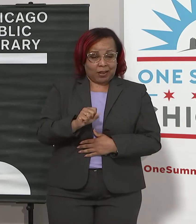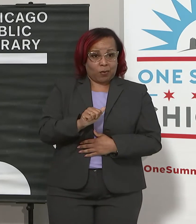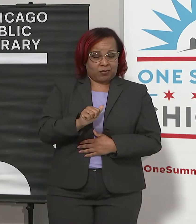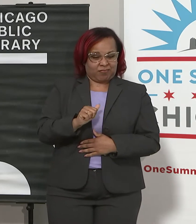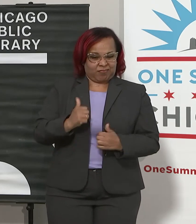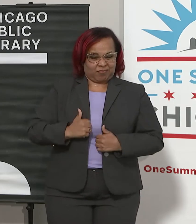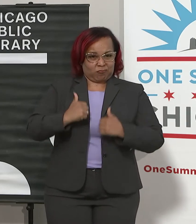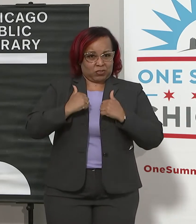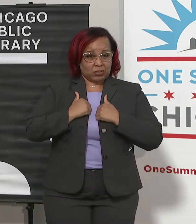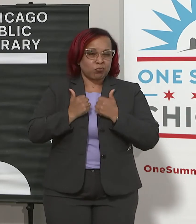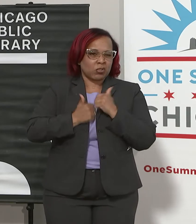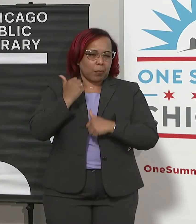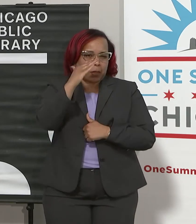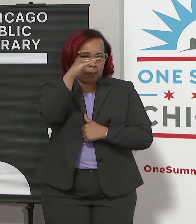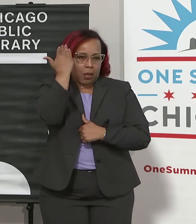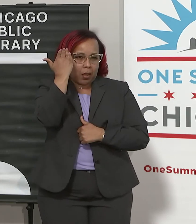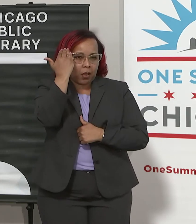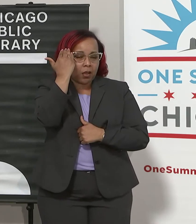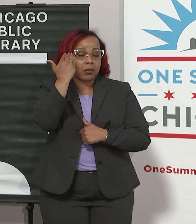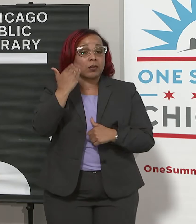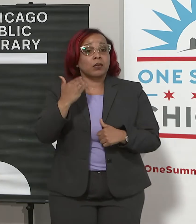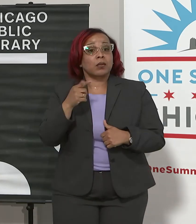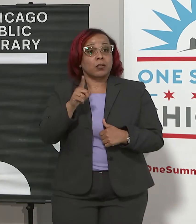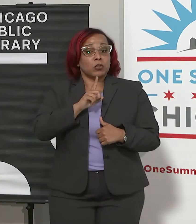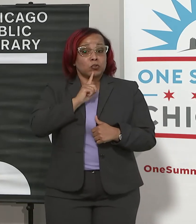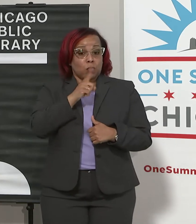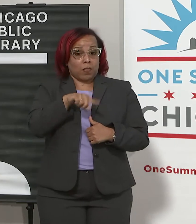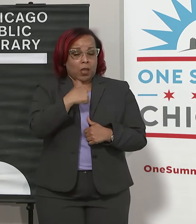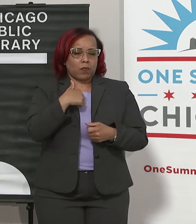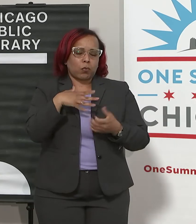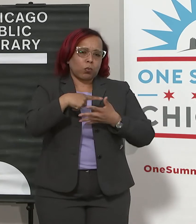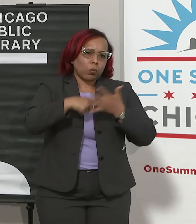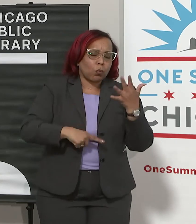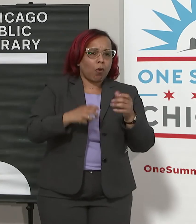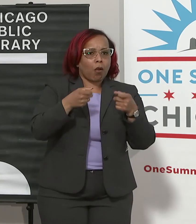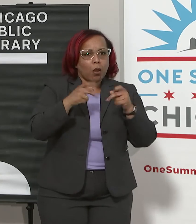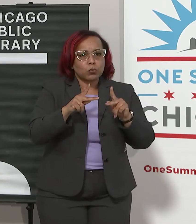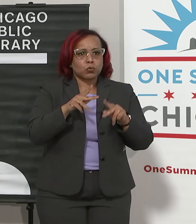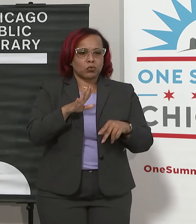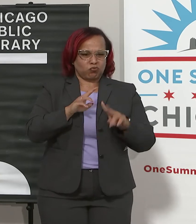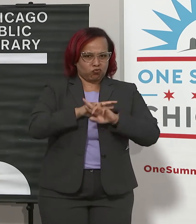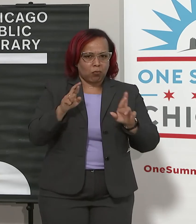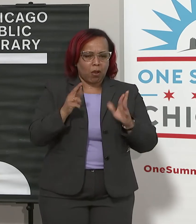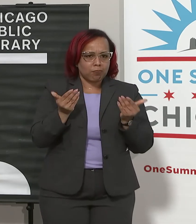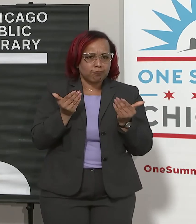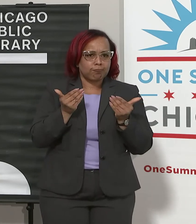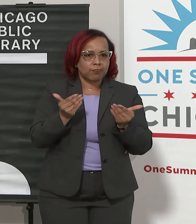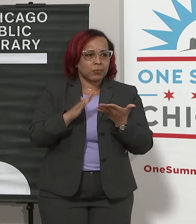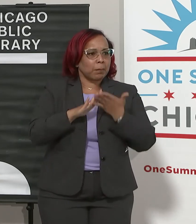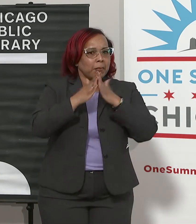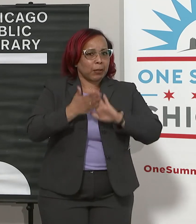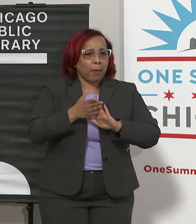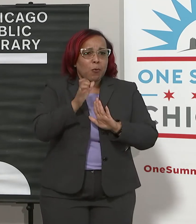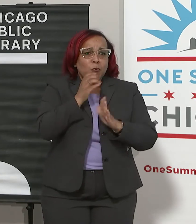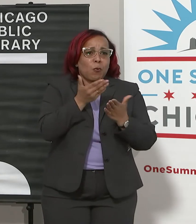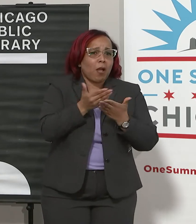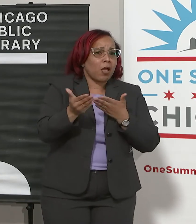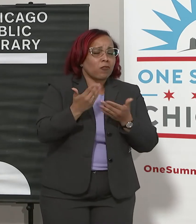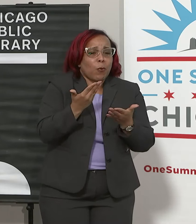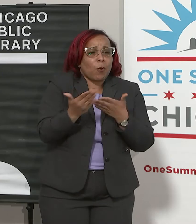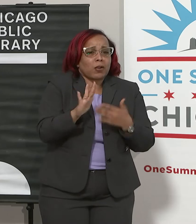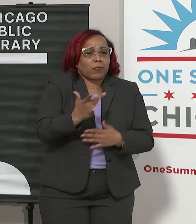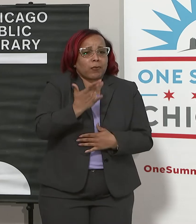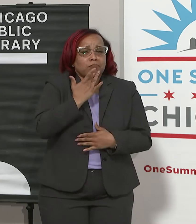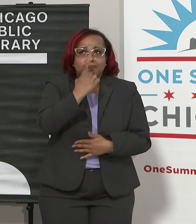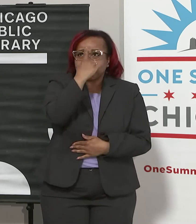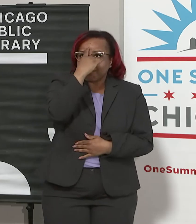residents who are predominantly Black and ensure that they have plenty of opportunities at their fingertips to become whoever and whatever